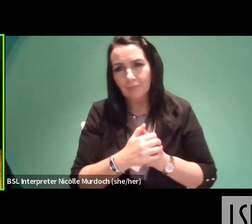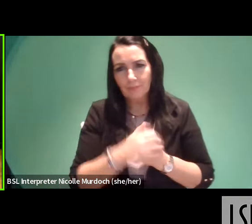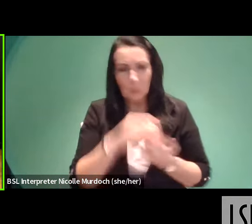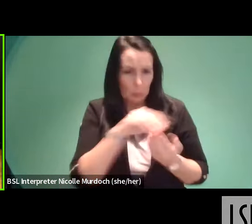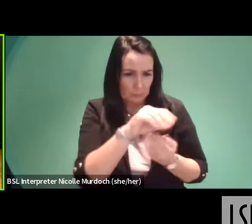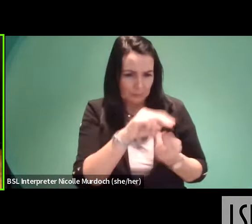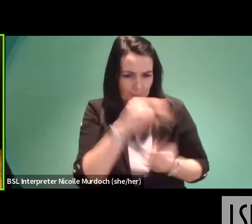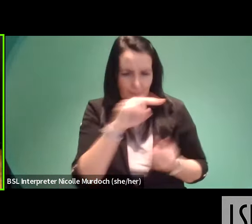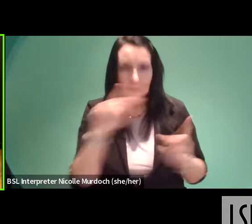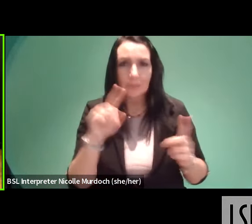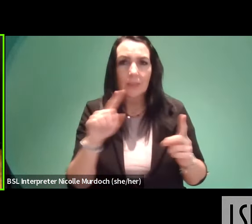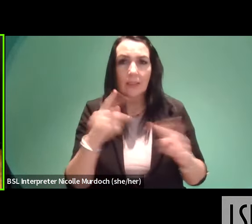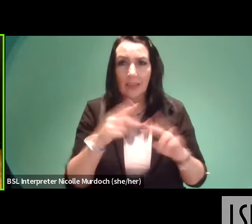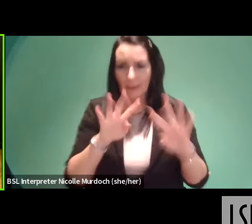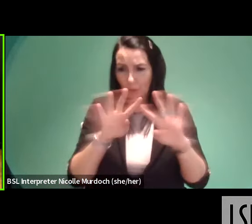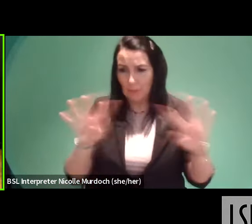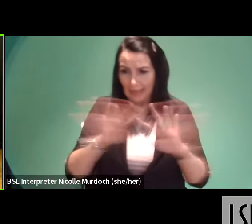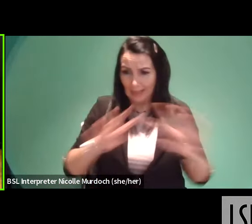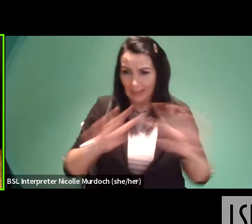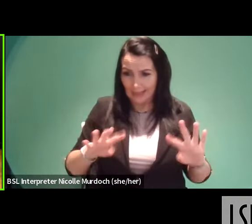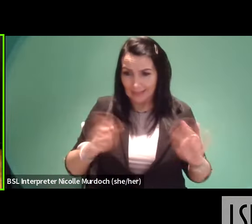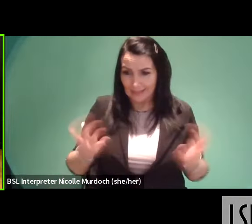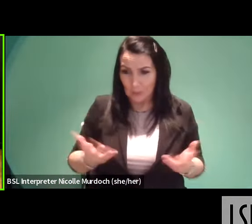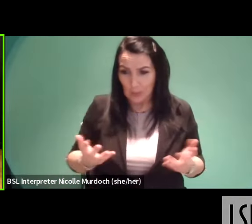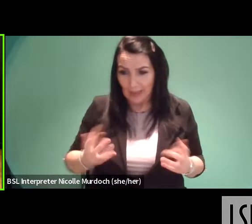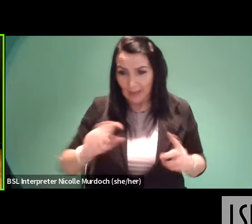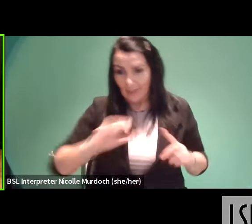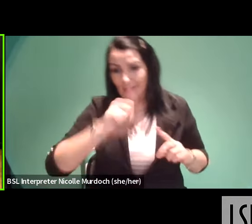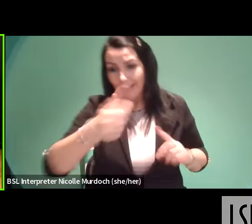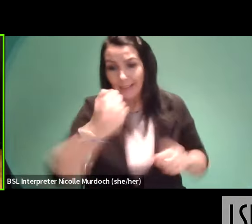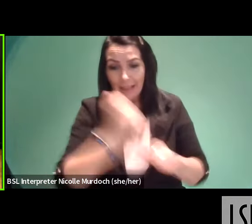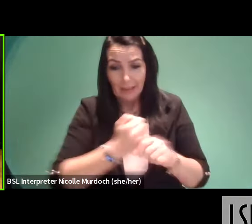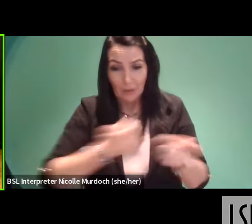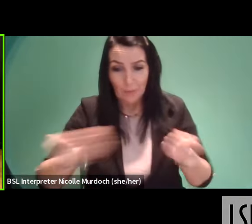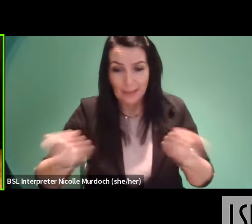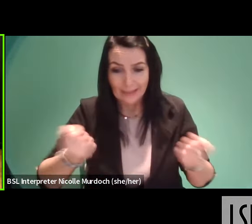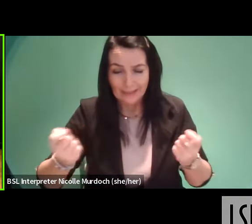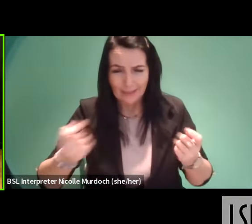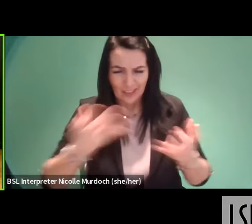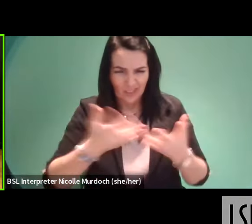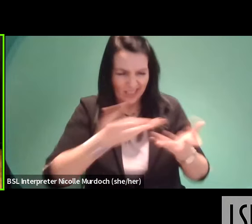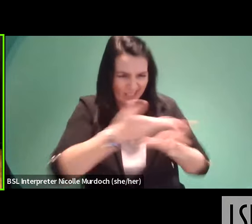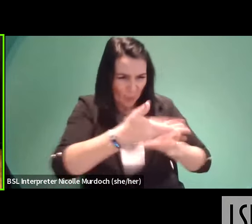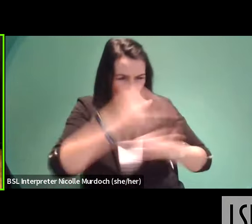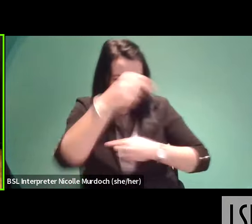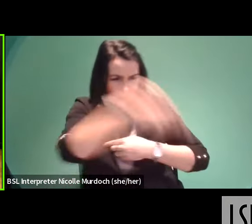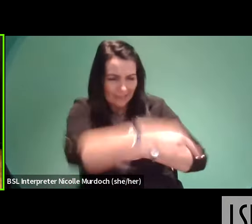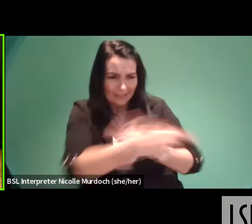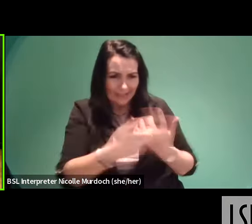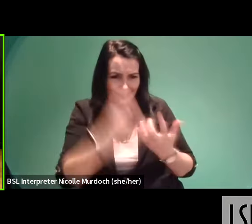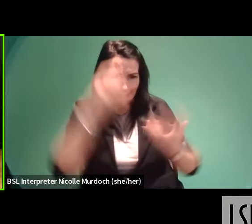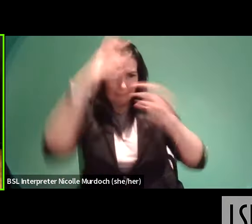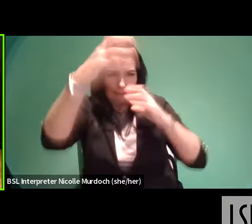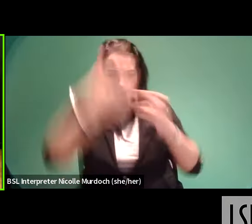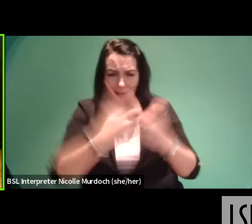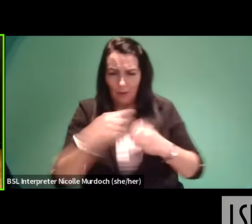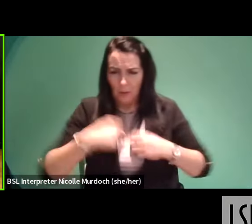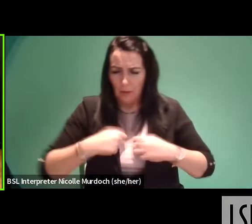time, if we were on a picket line on one day and then in government the next, trying to negotiate with the people on the picket line, you'd be saying, well, hang on a minute,